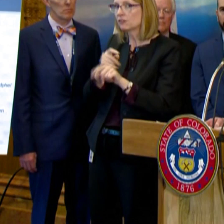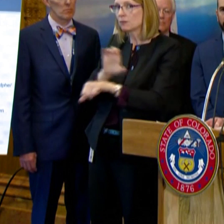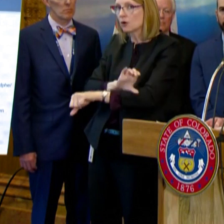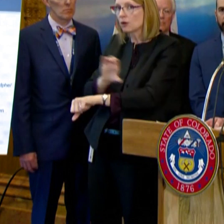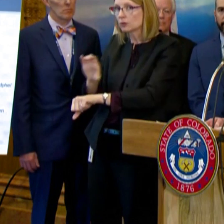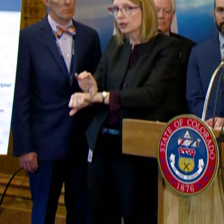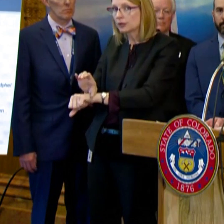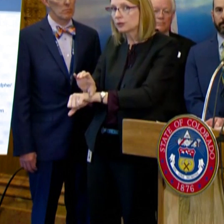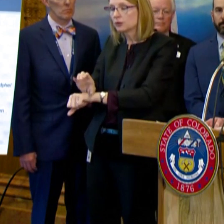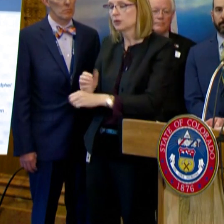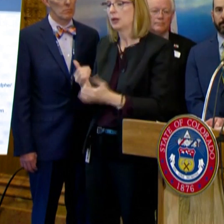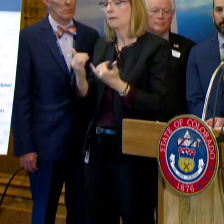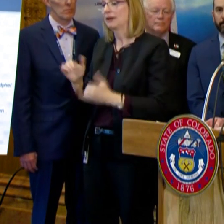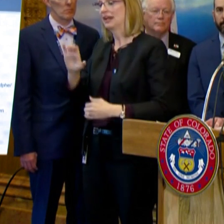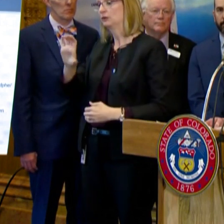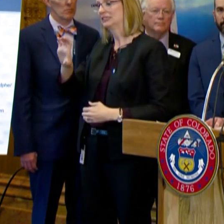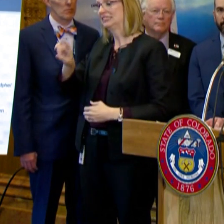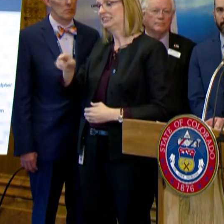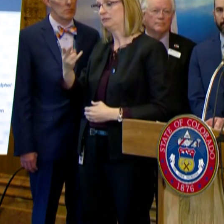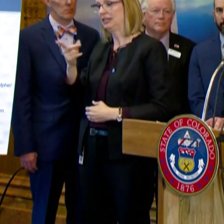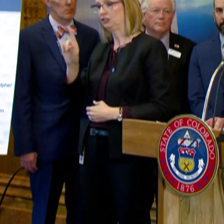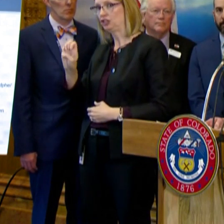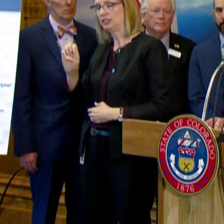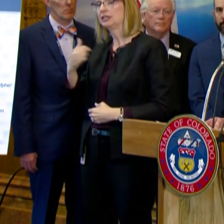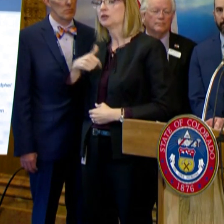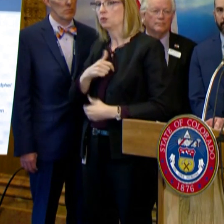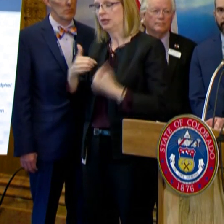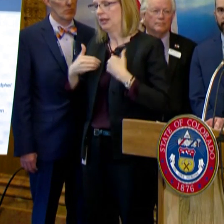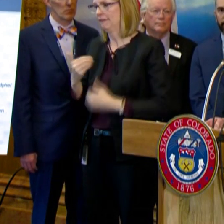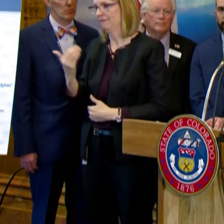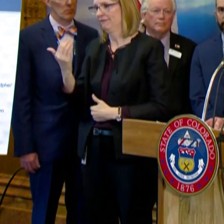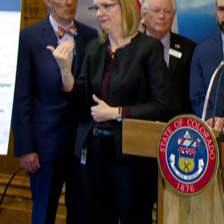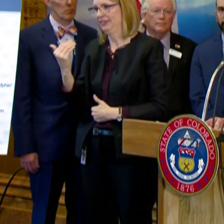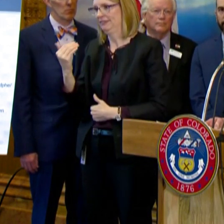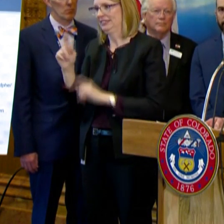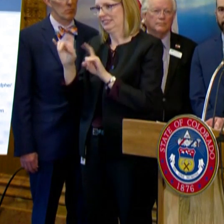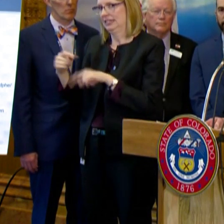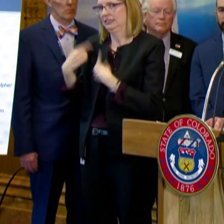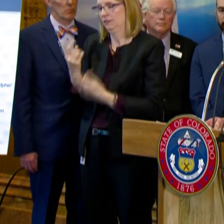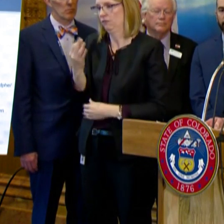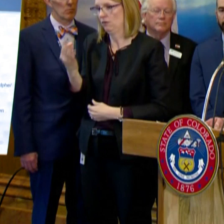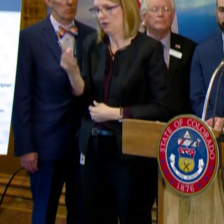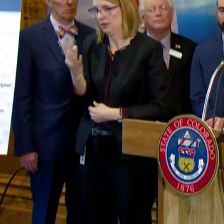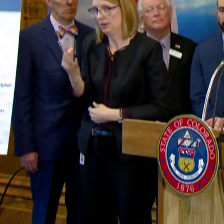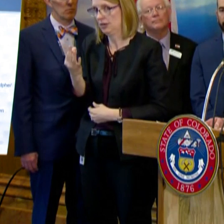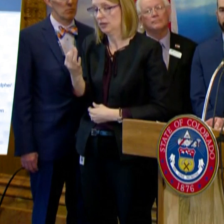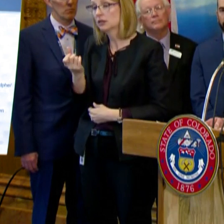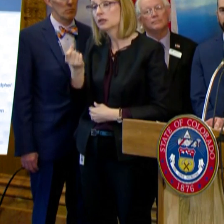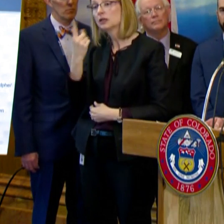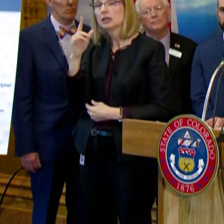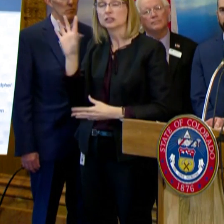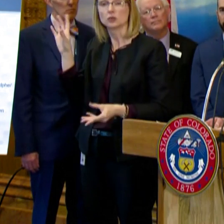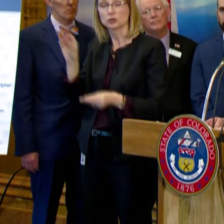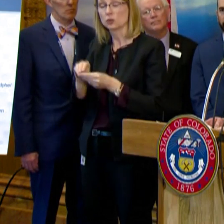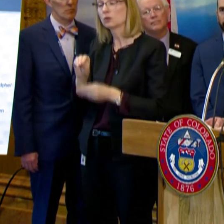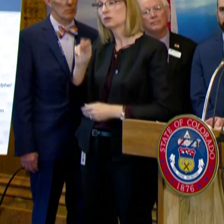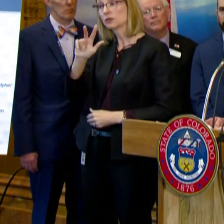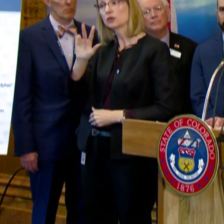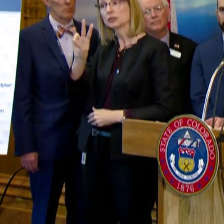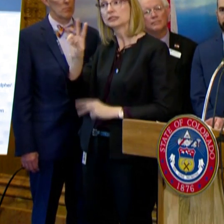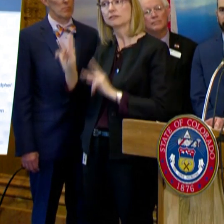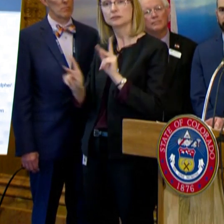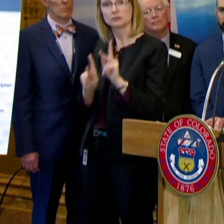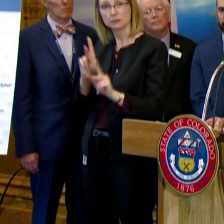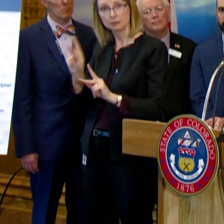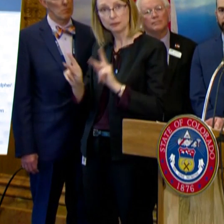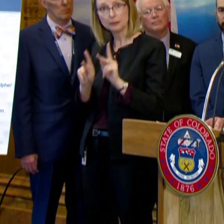tests performed at the CDPHE laboratory, and that's really just since Friday. We have a total of 37 individuals